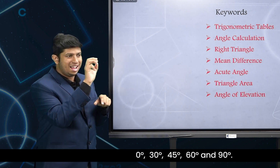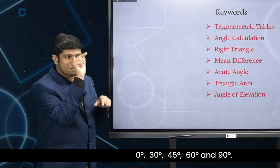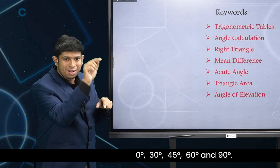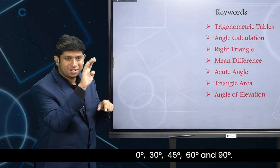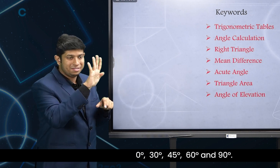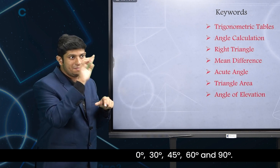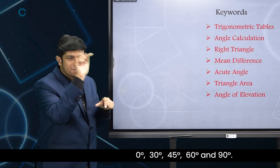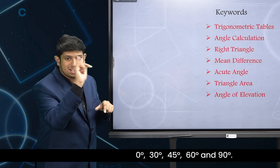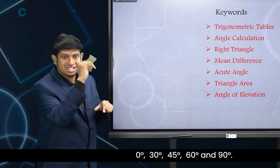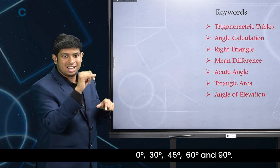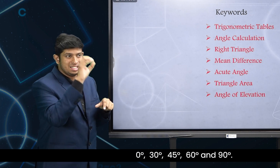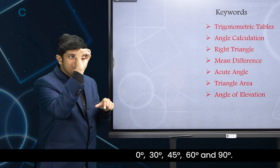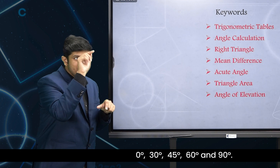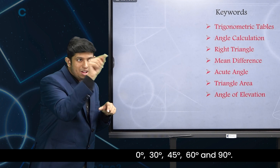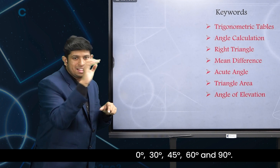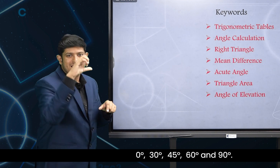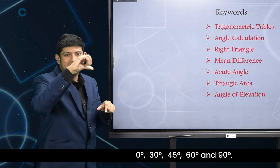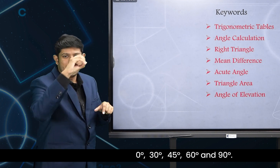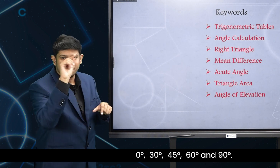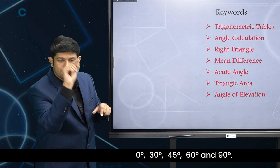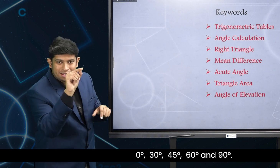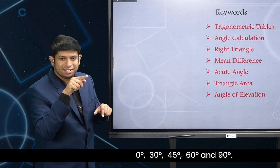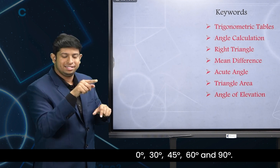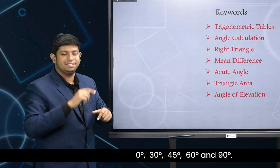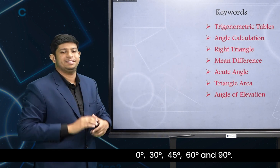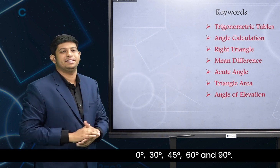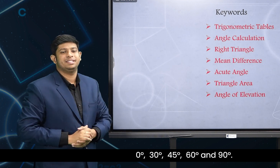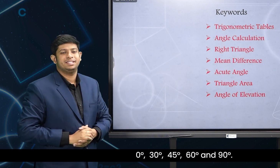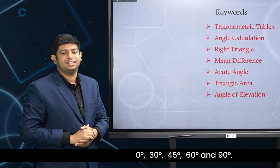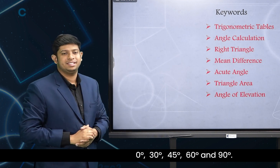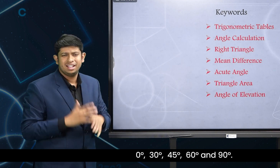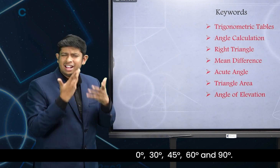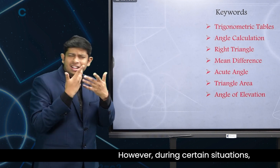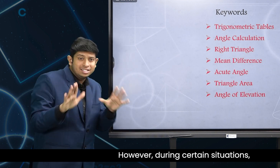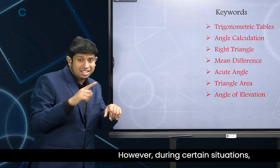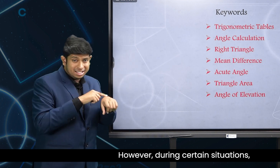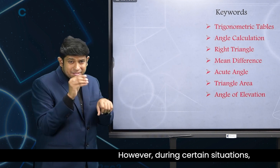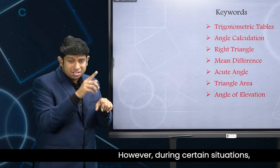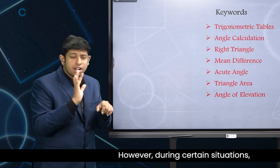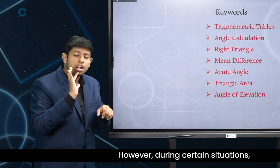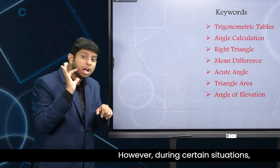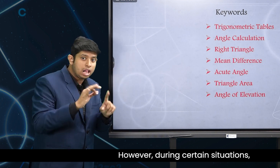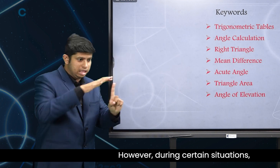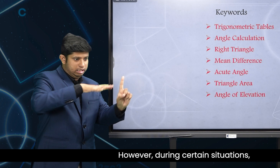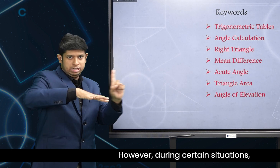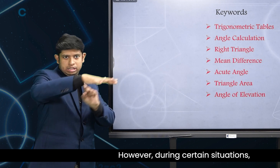30 degrees, 45 degrees, 60 degrees and 90 degrees. However, during certain